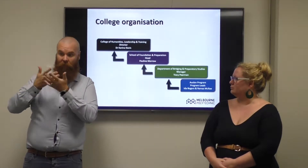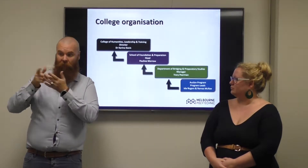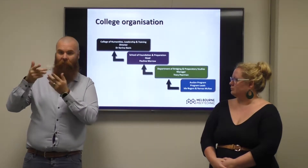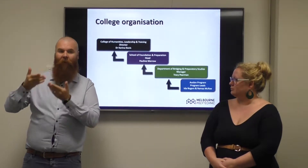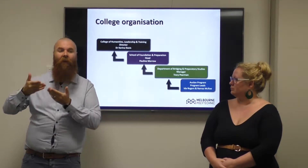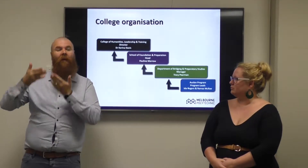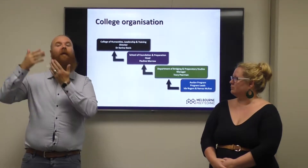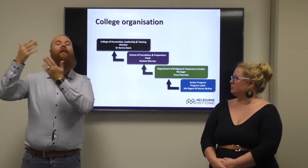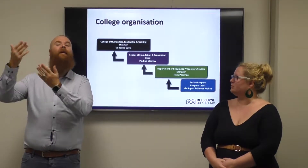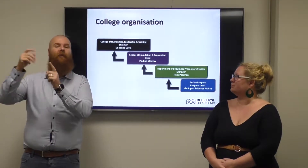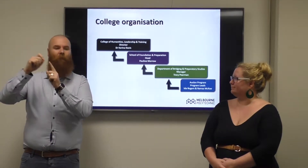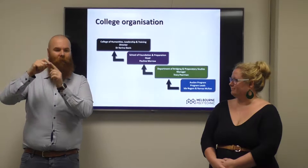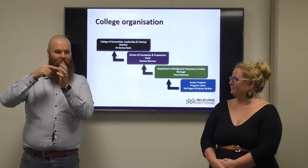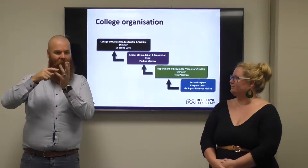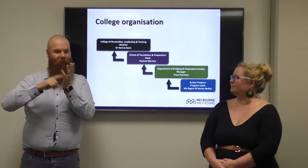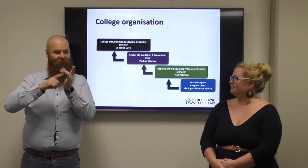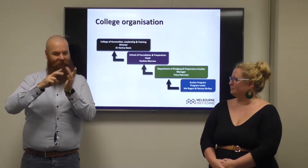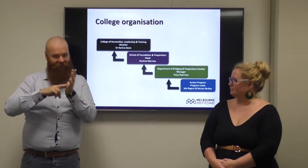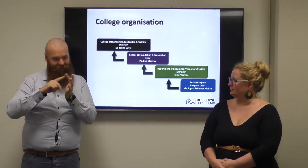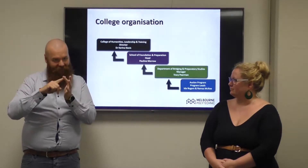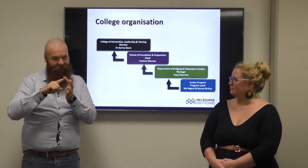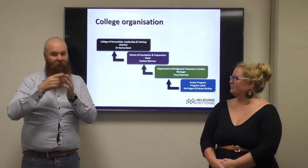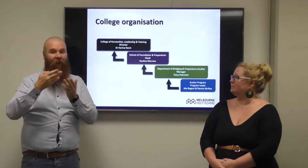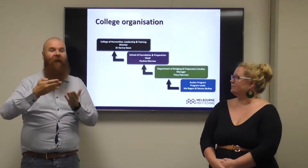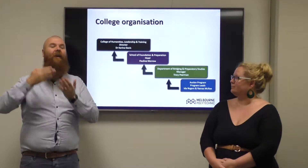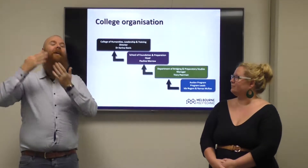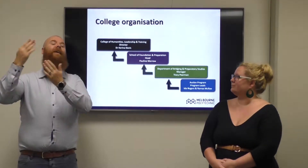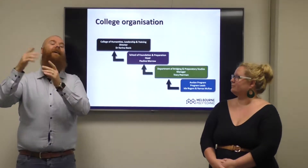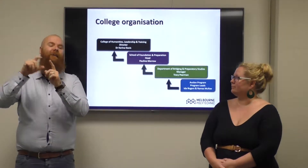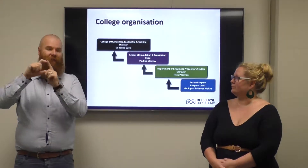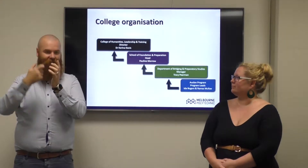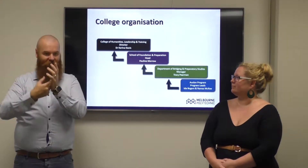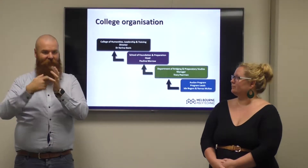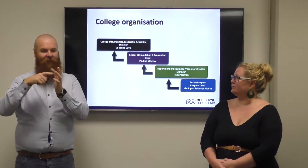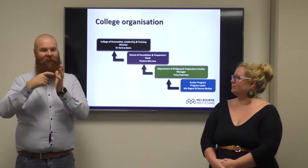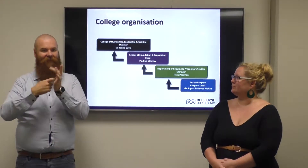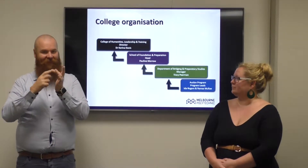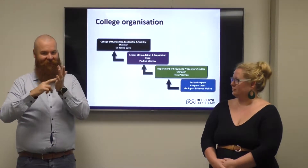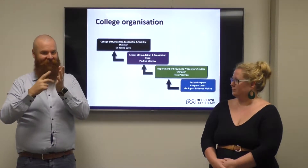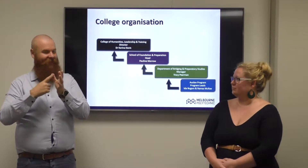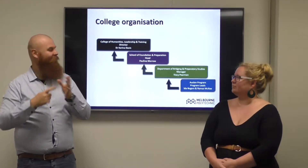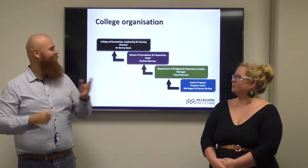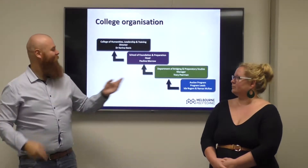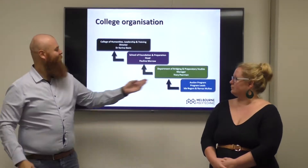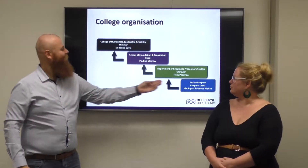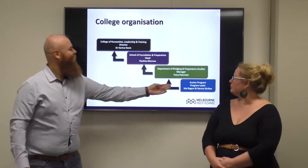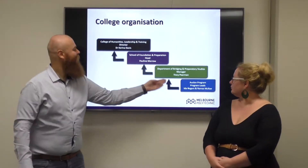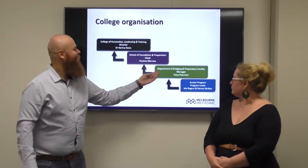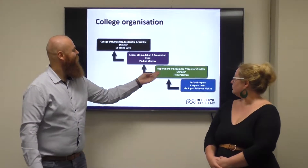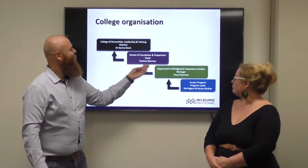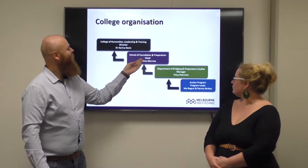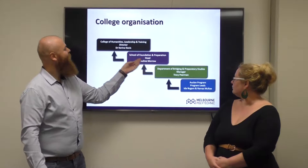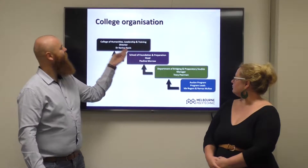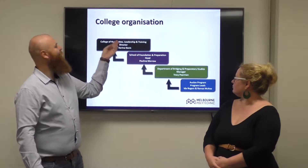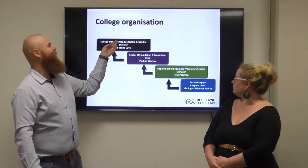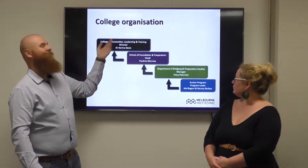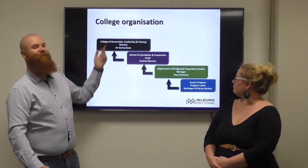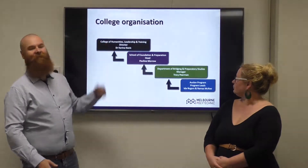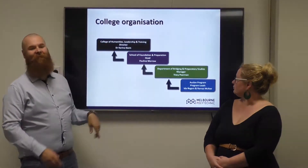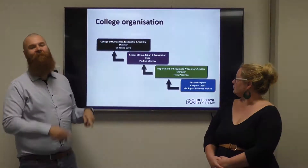we'd feedback on and give that to Tracy Pearman, who may give that to her head, Pauline Morrow, and